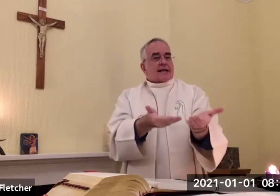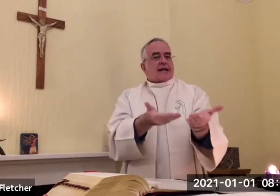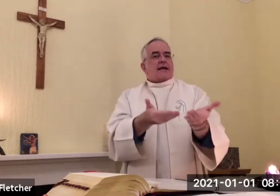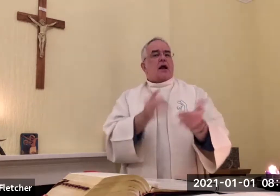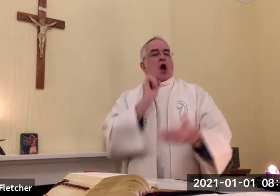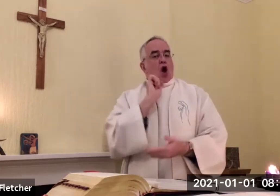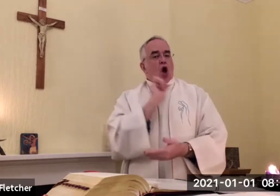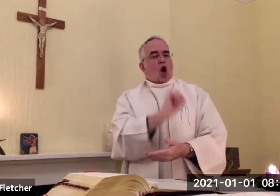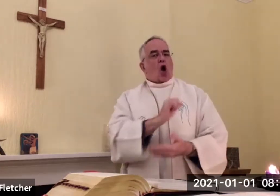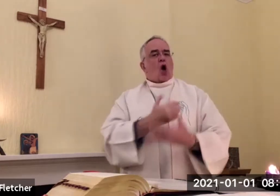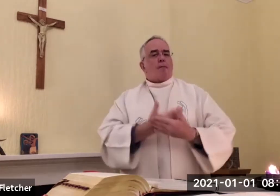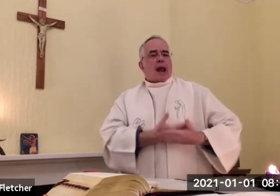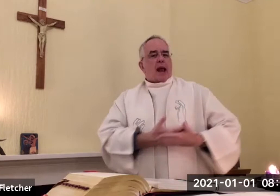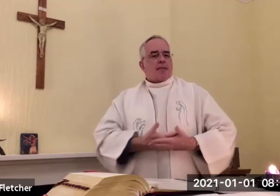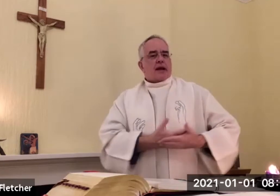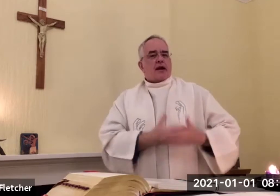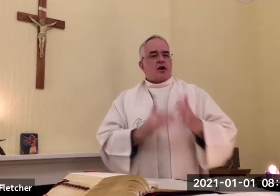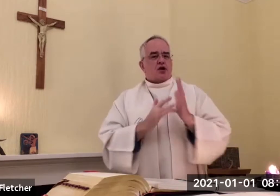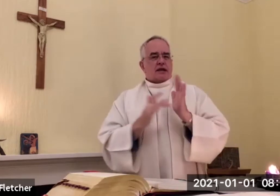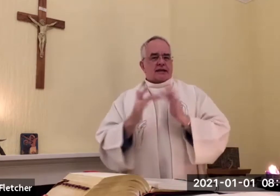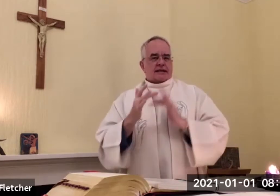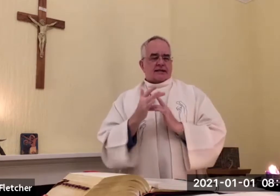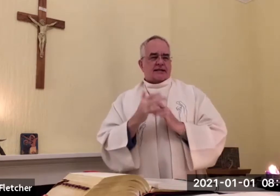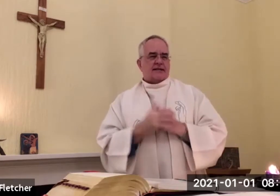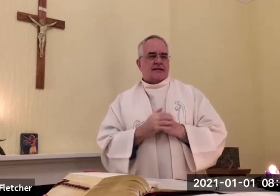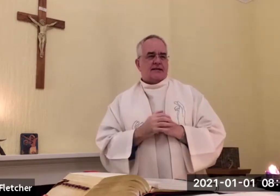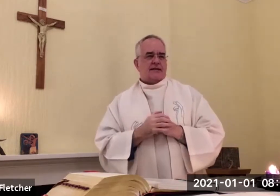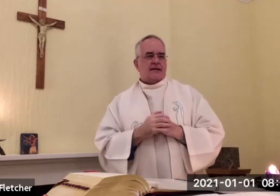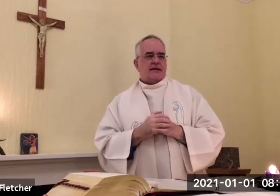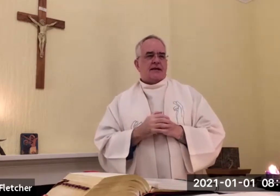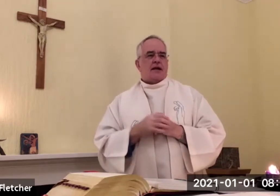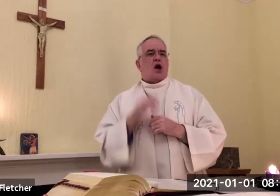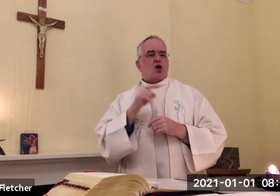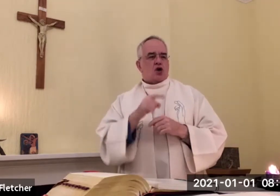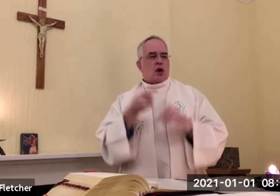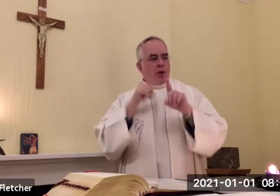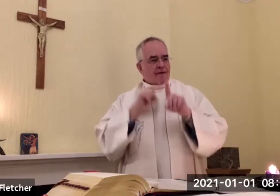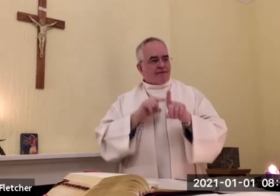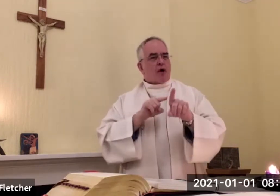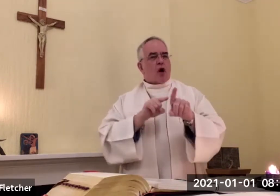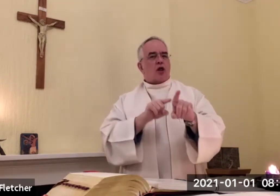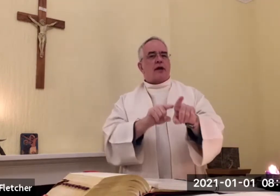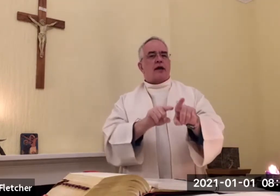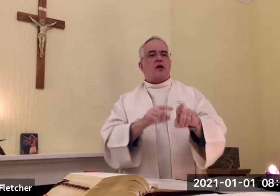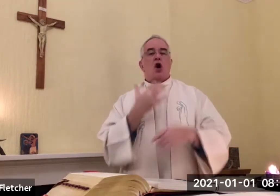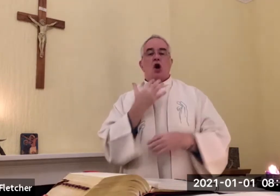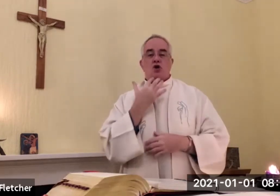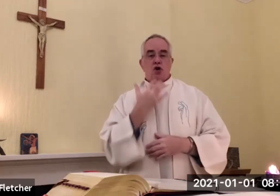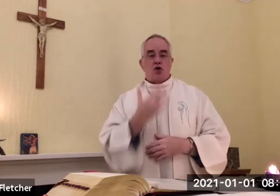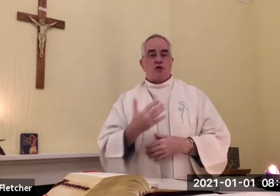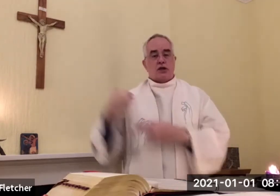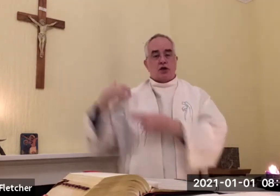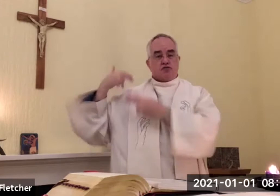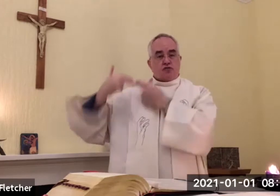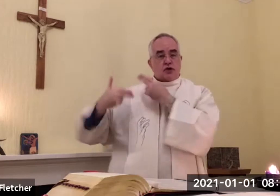presented her baby Jesus. She was following Jewish